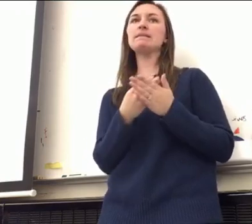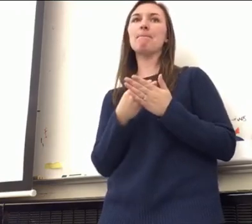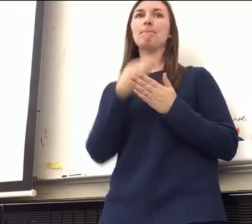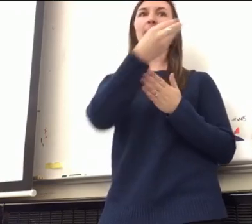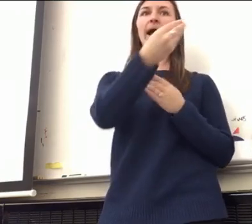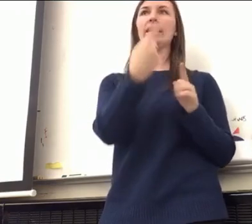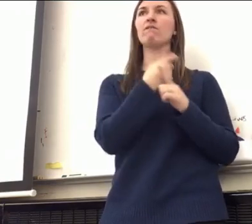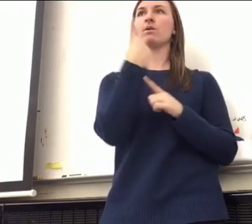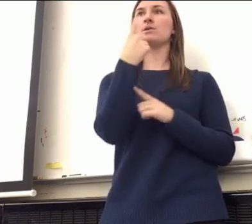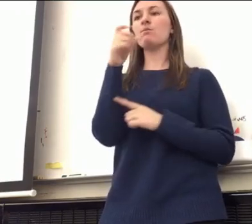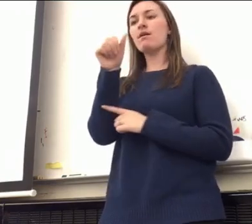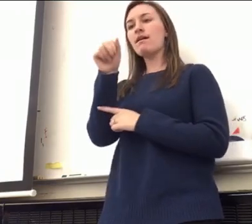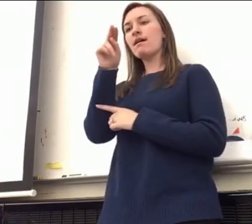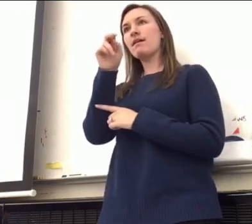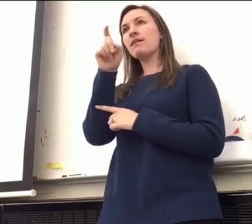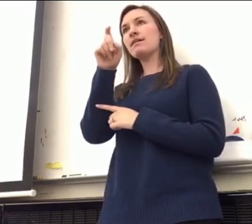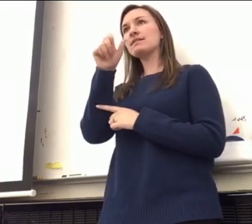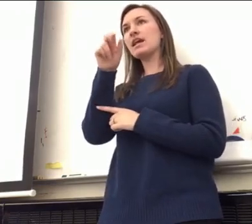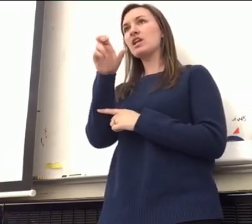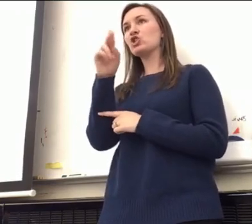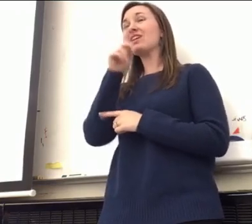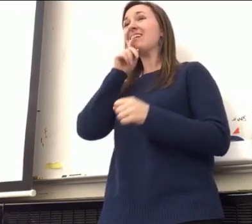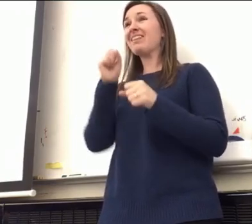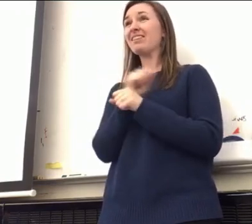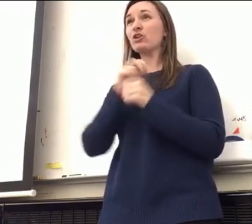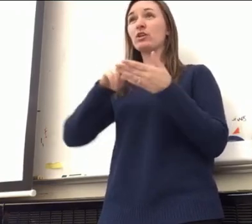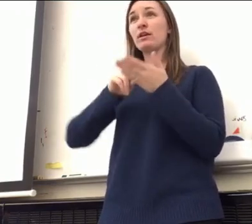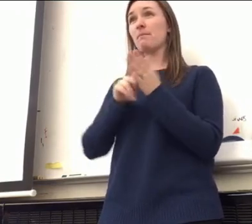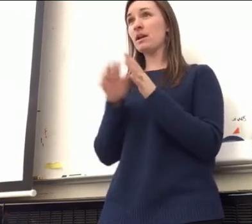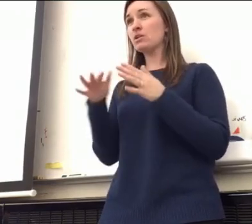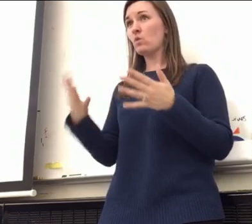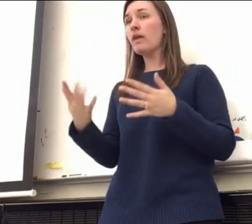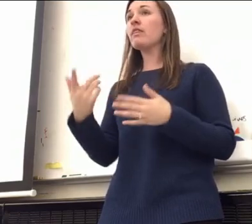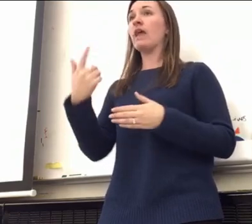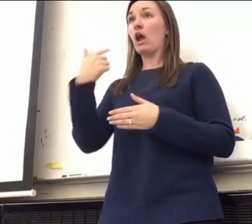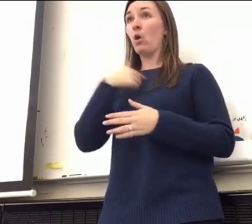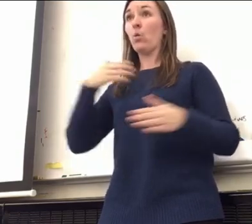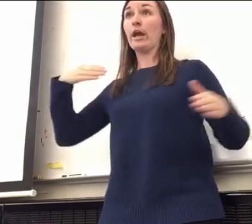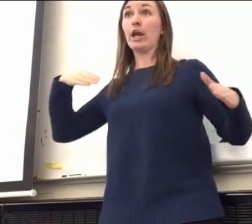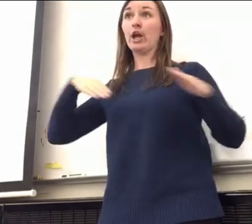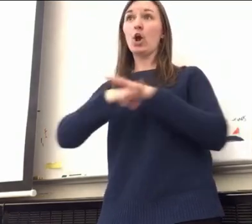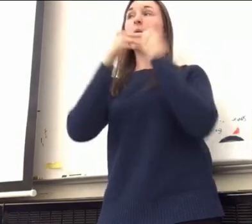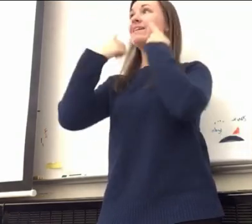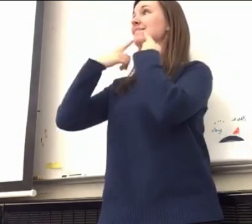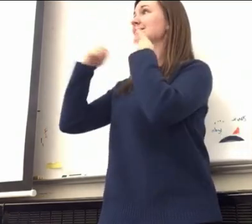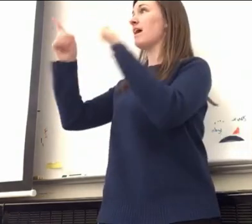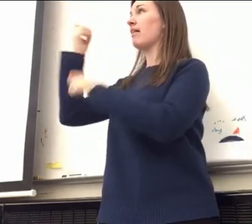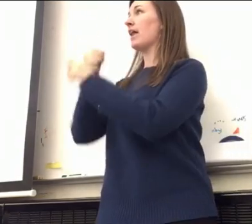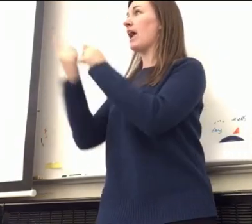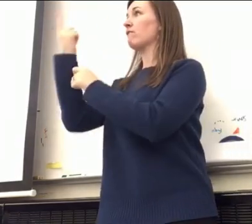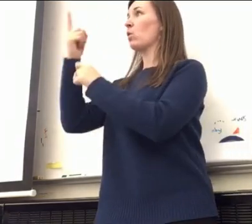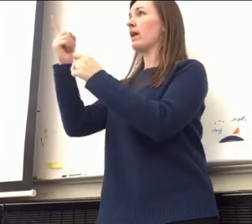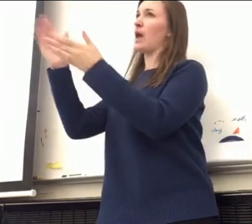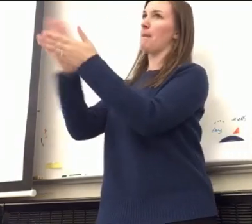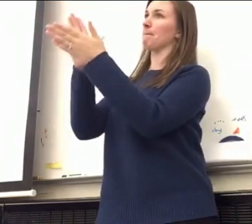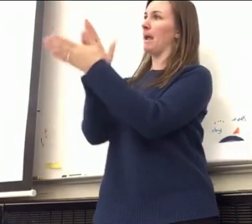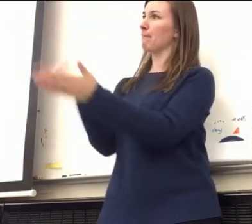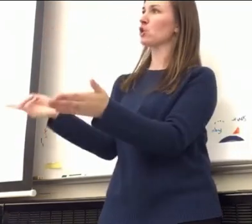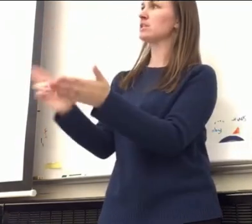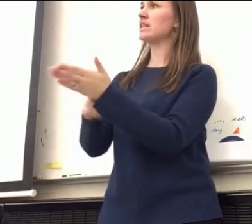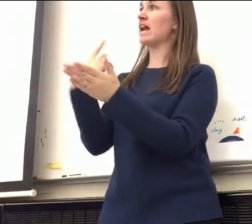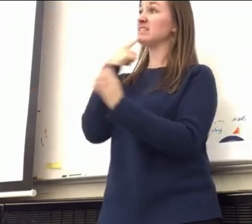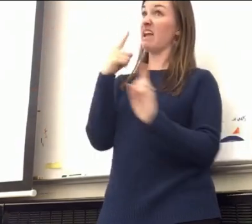somebody. Annexation literally means that we go and tell everybody in the world, we sign a paper that says this state is